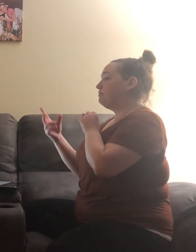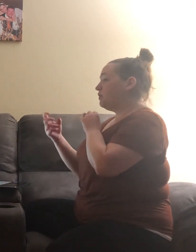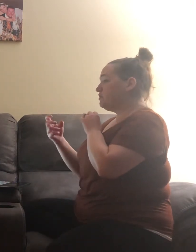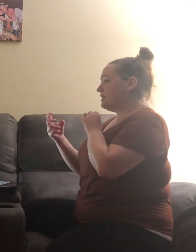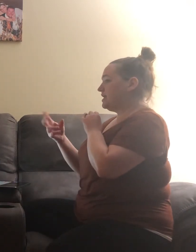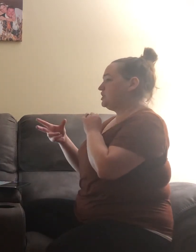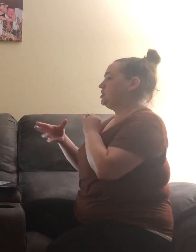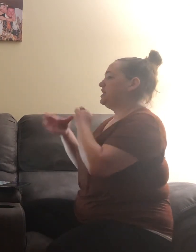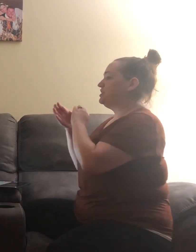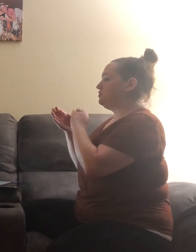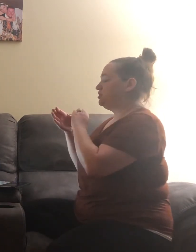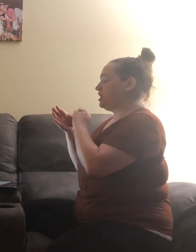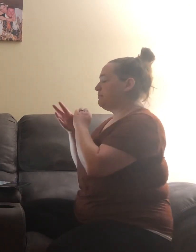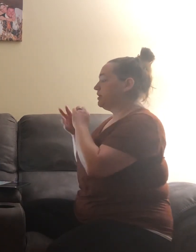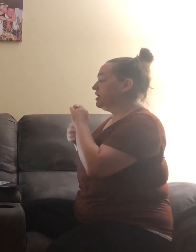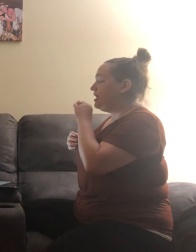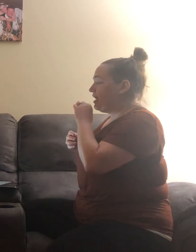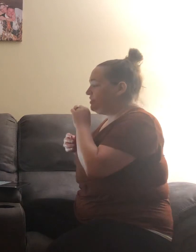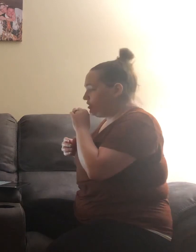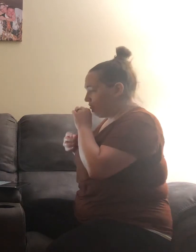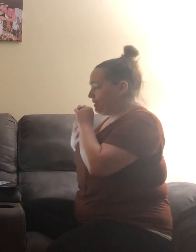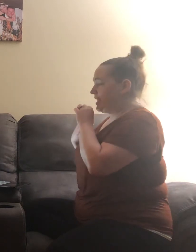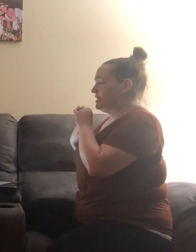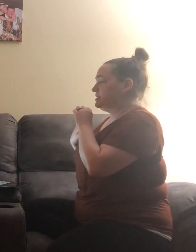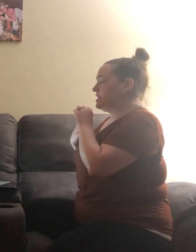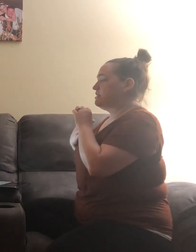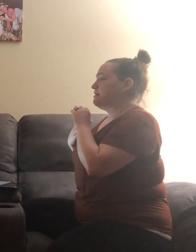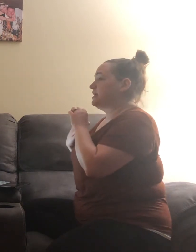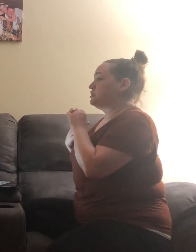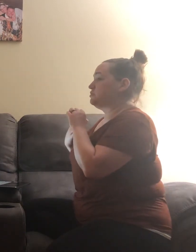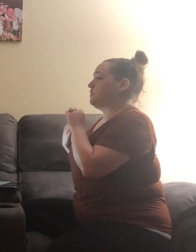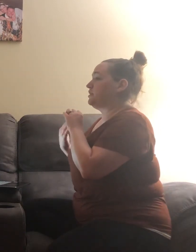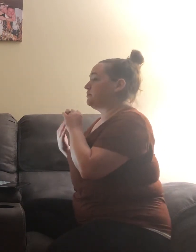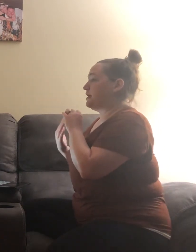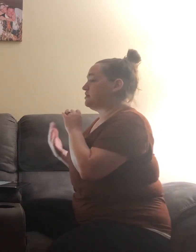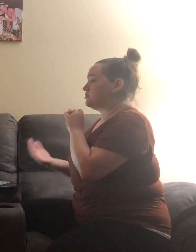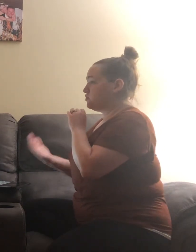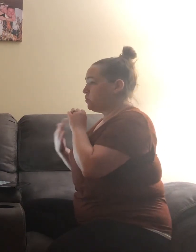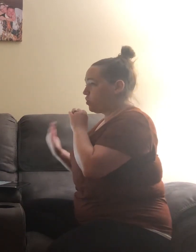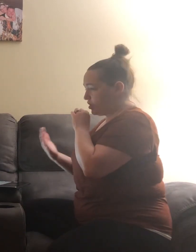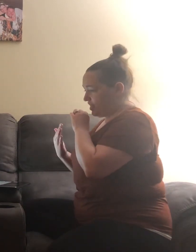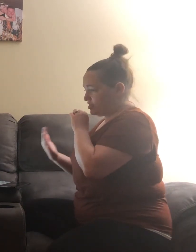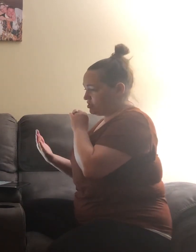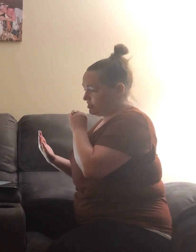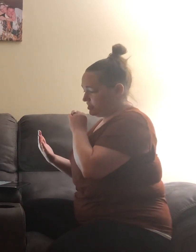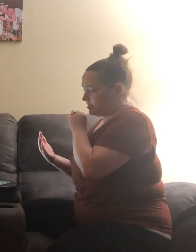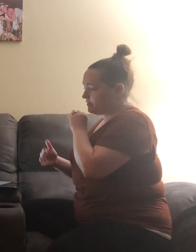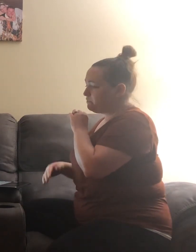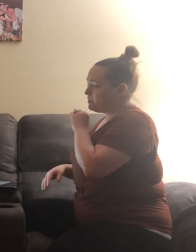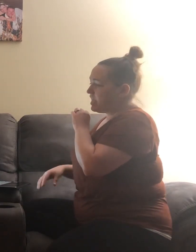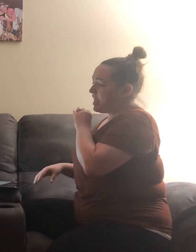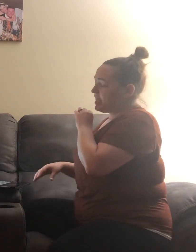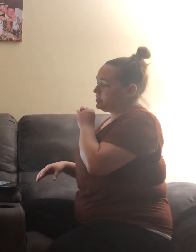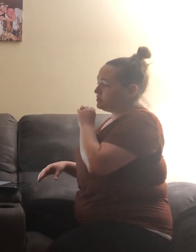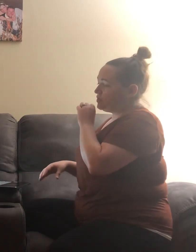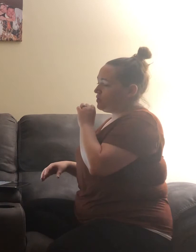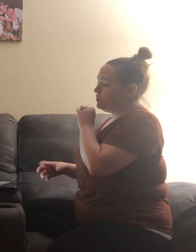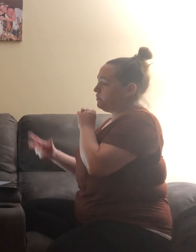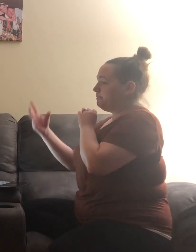the medication into a chamber, and then your body can take the medication when you're ready. There's no coordination needed. And so you'll puff